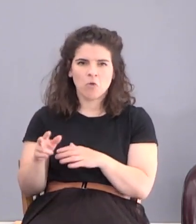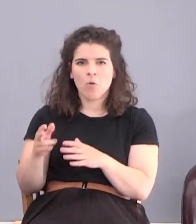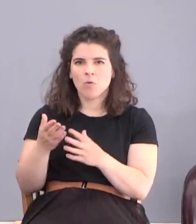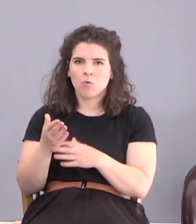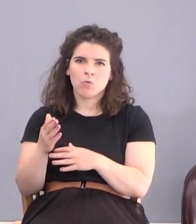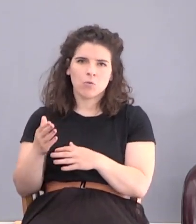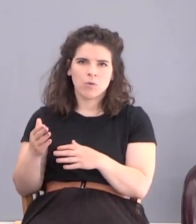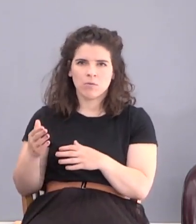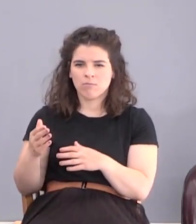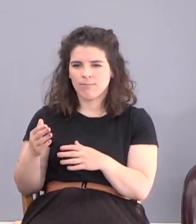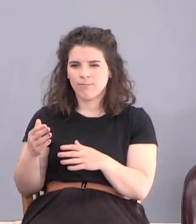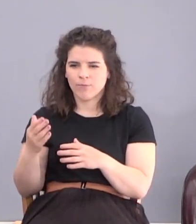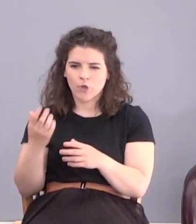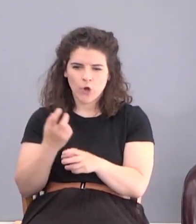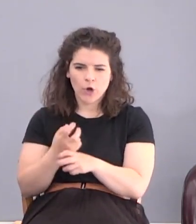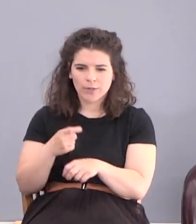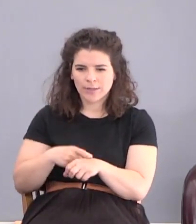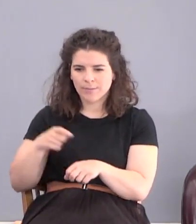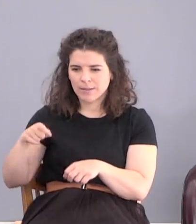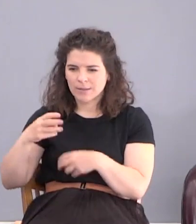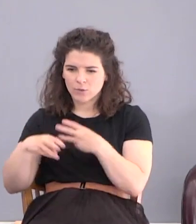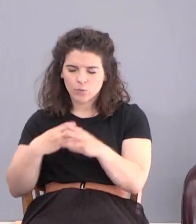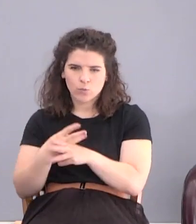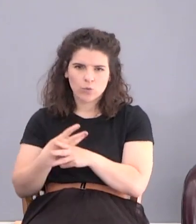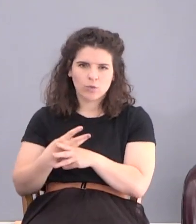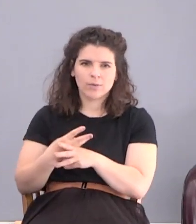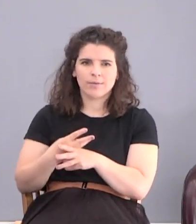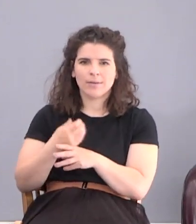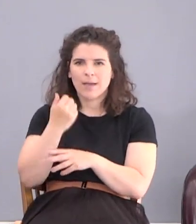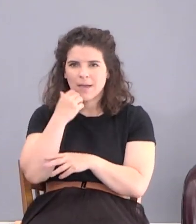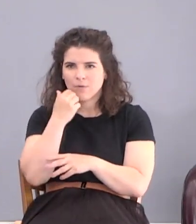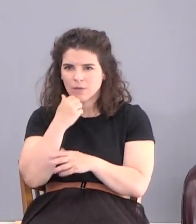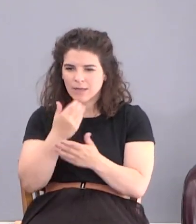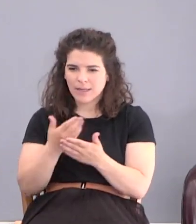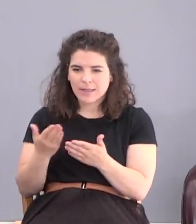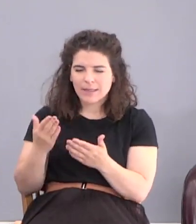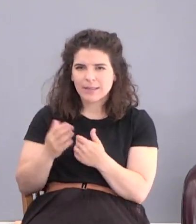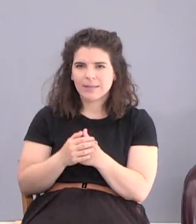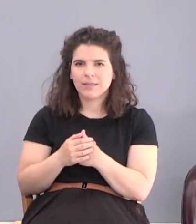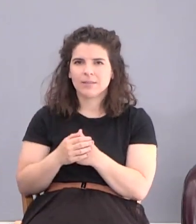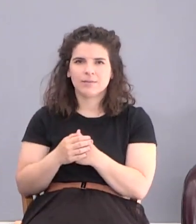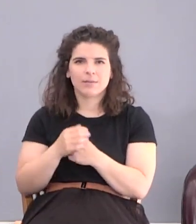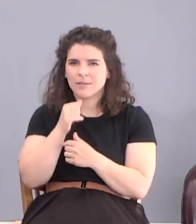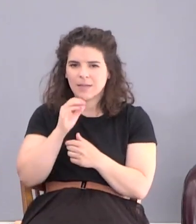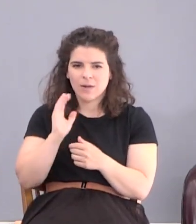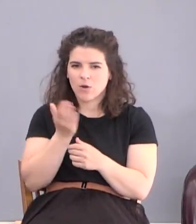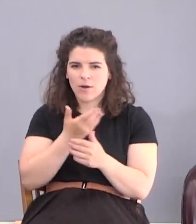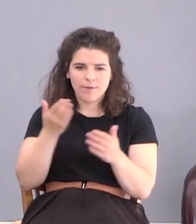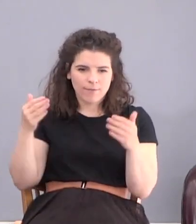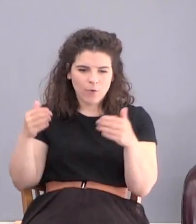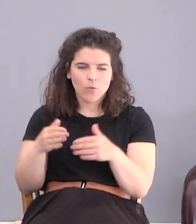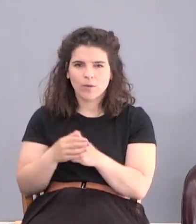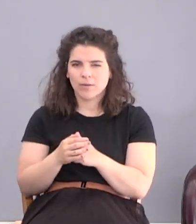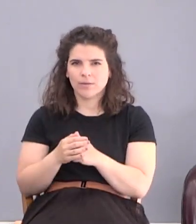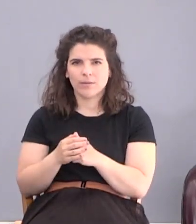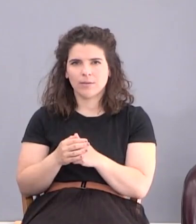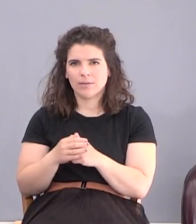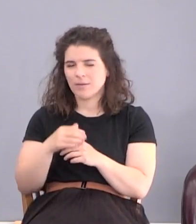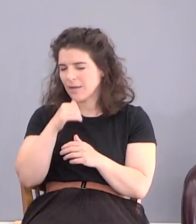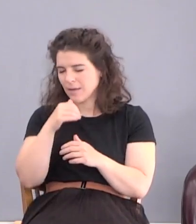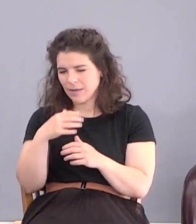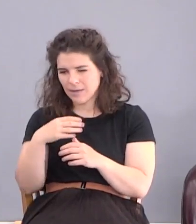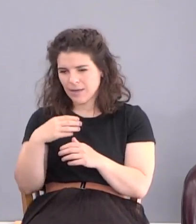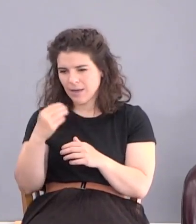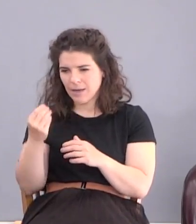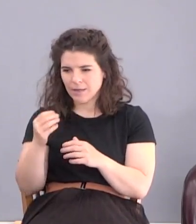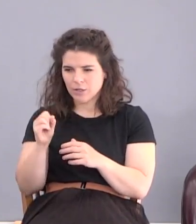the rudiments of this world and the things that we have to do, the mundane things. That's not what our focus is. That's not what's getting us bent out of shape.